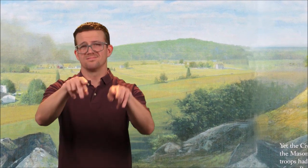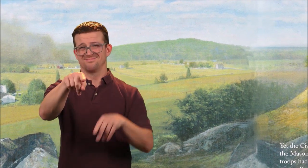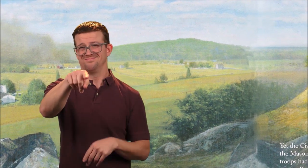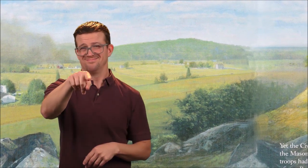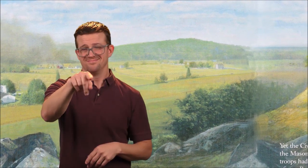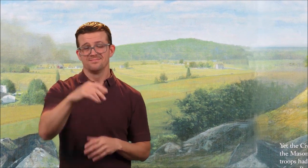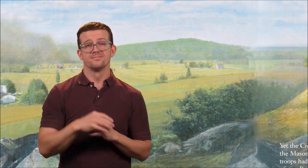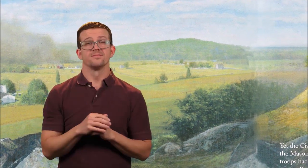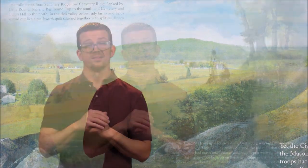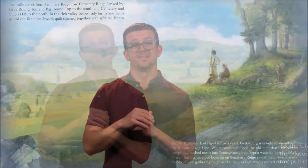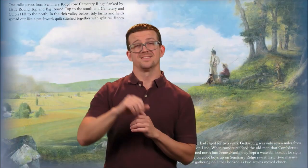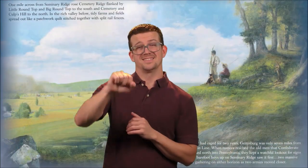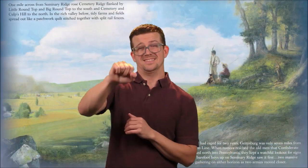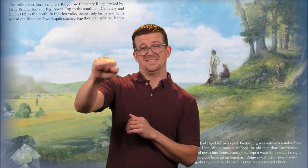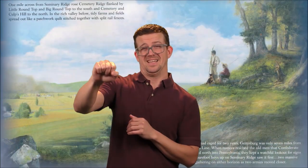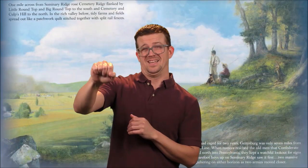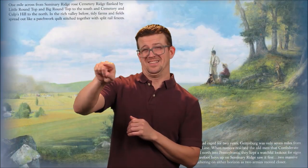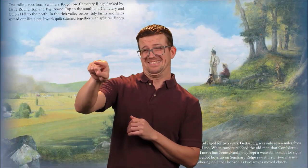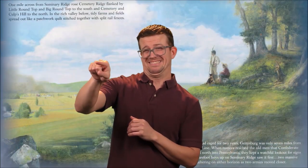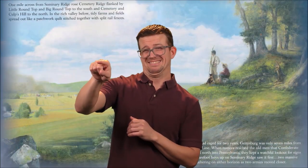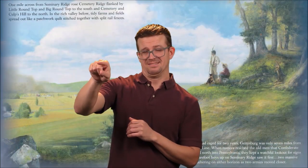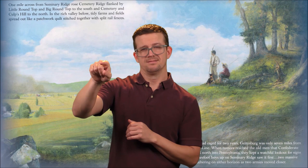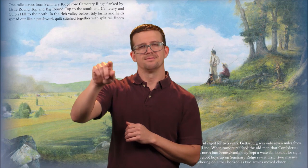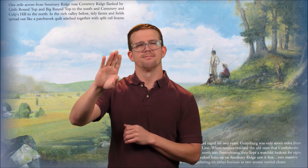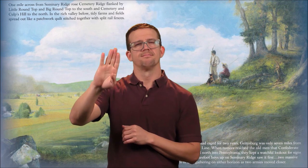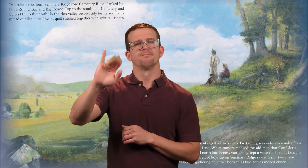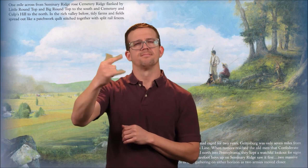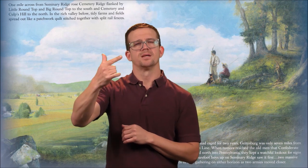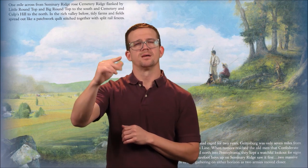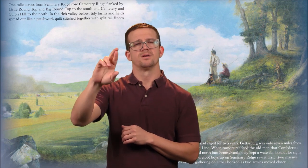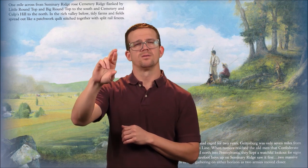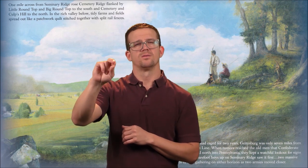Round Top and Big Round Top to the south.